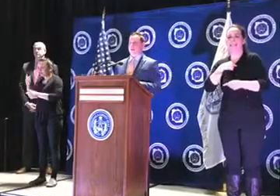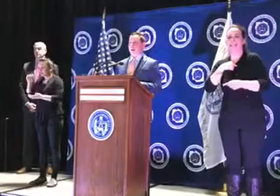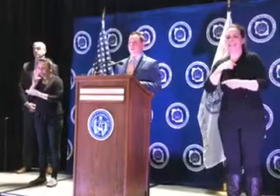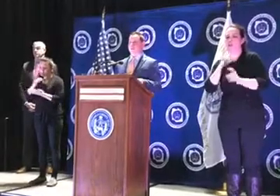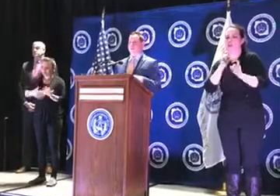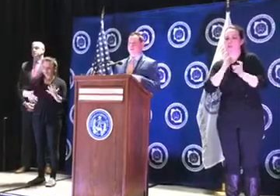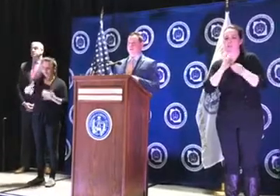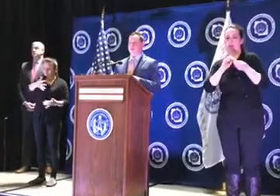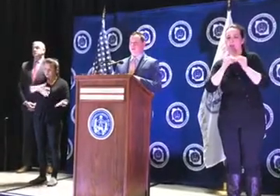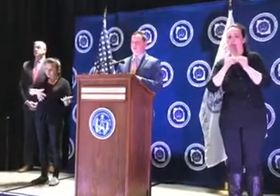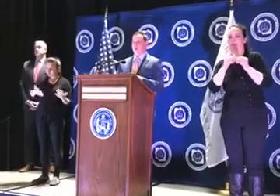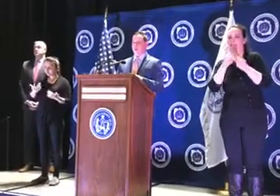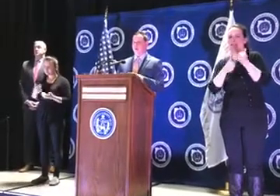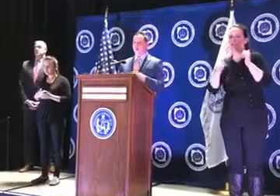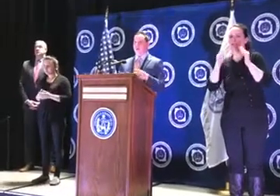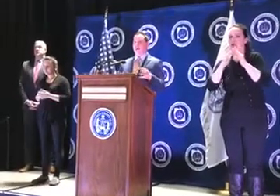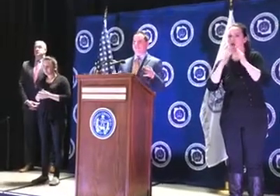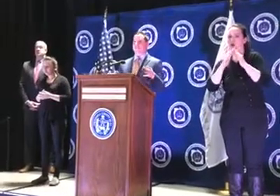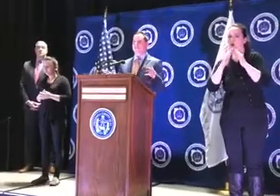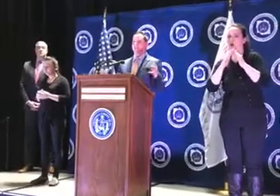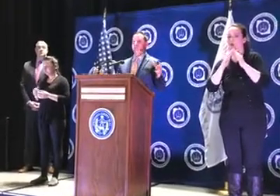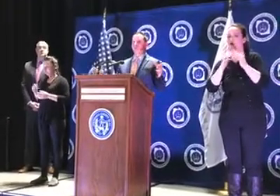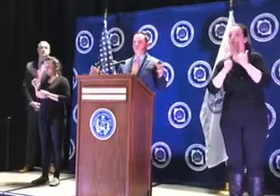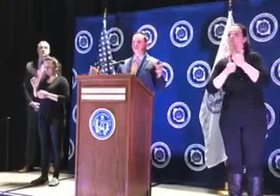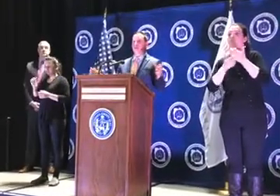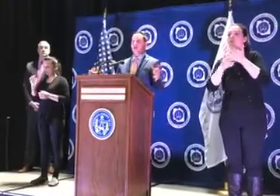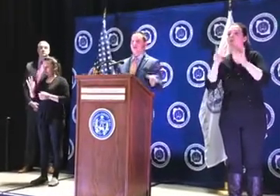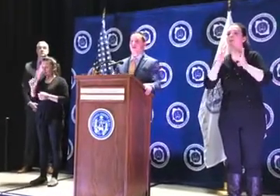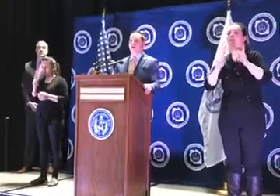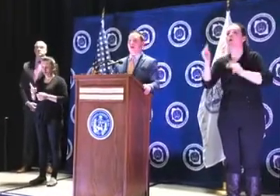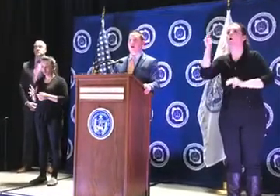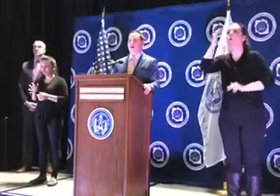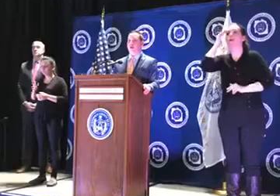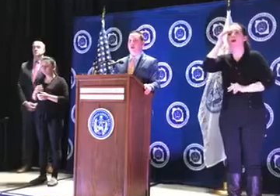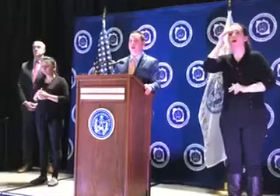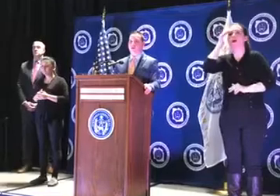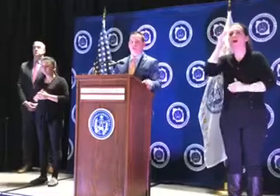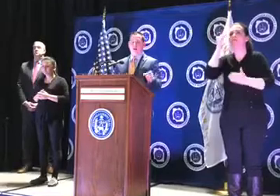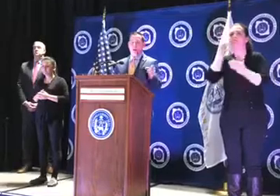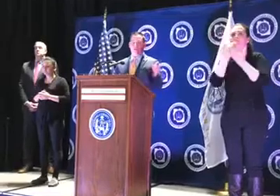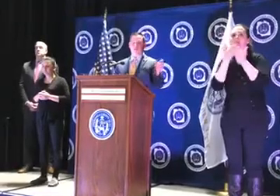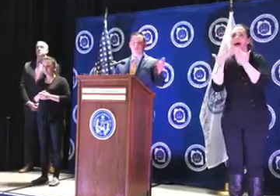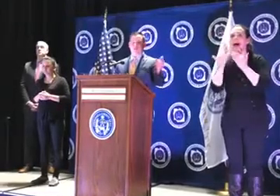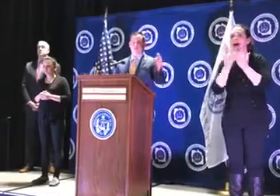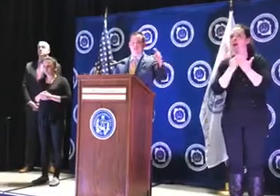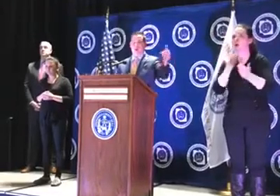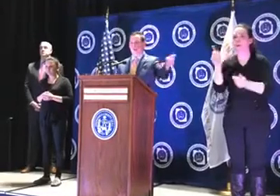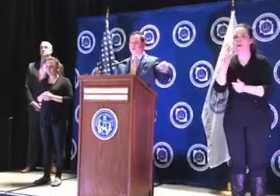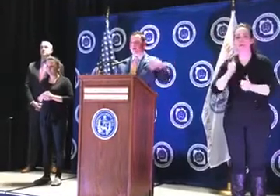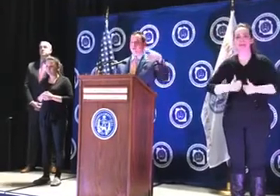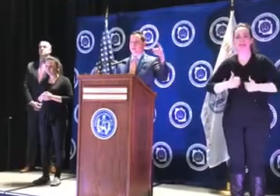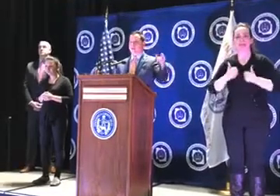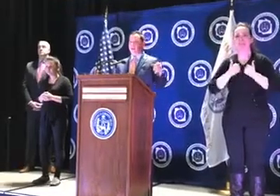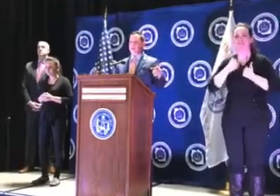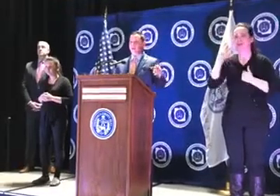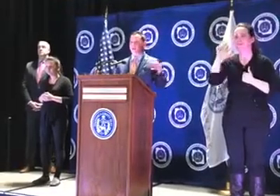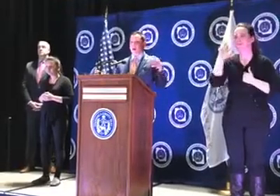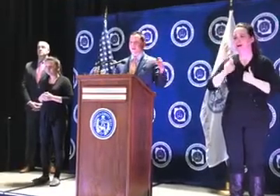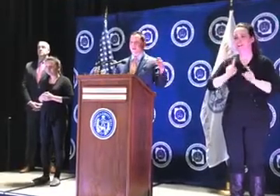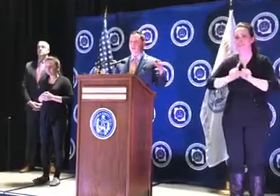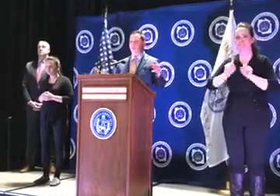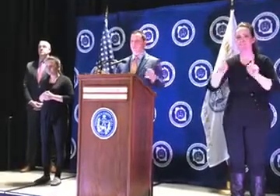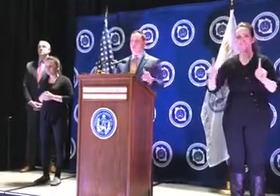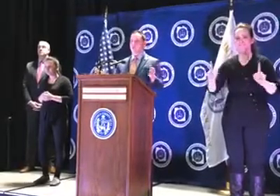And they got this in probably a very innocent community spread. But by having children congregate and